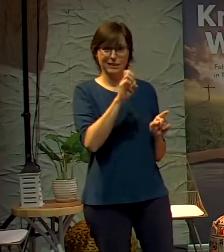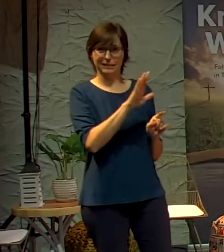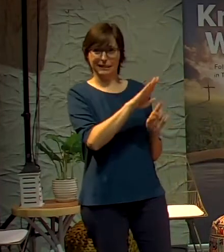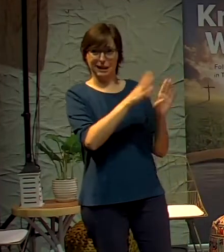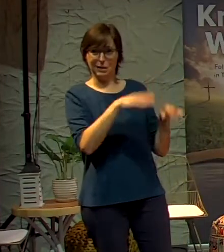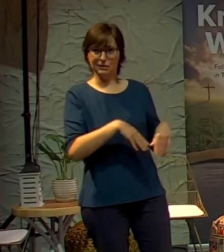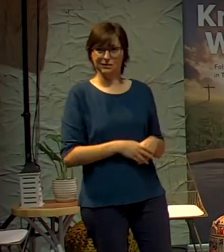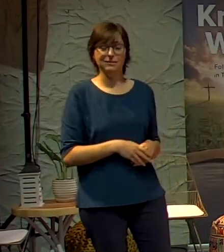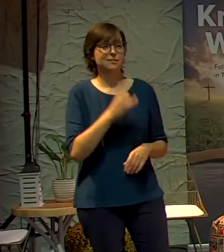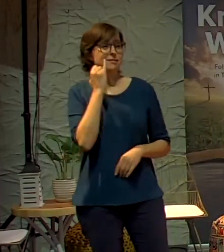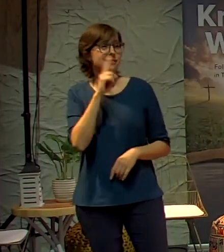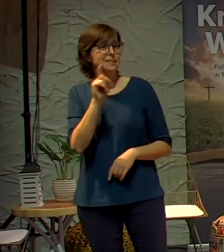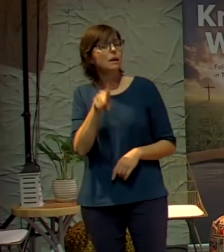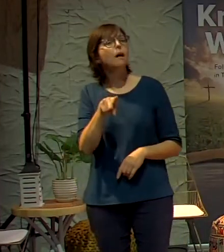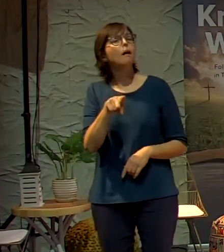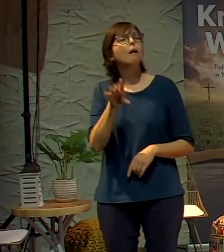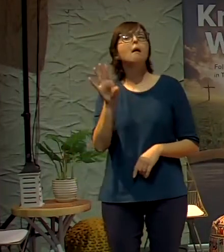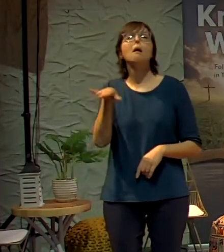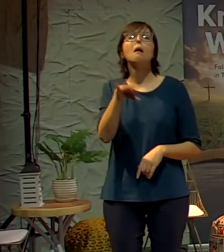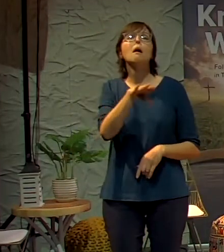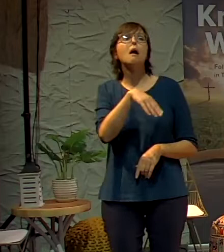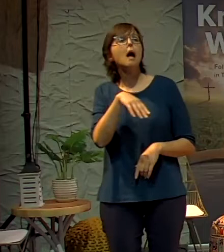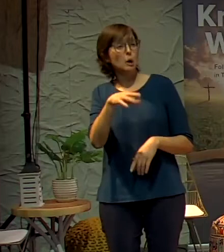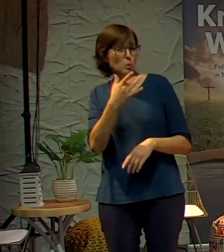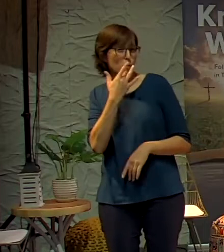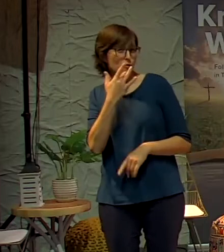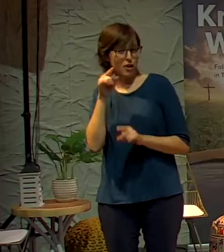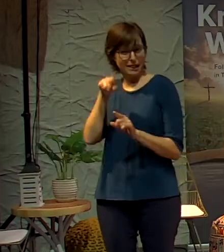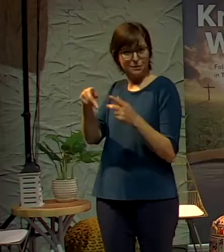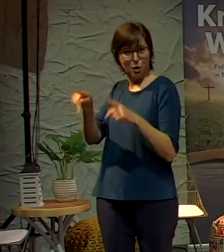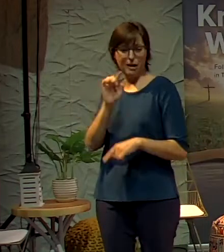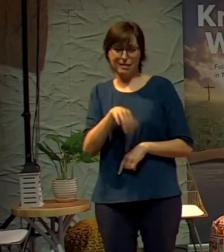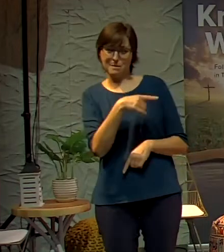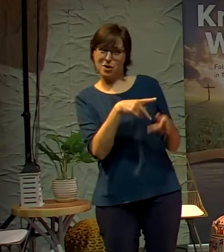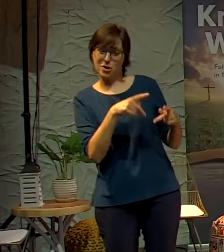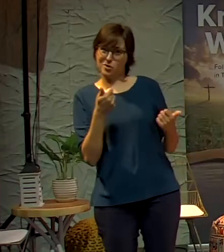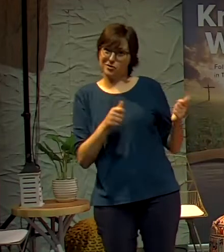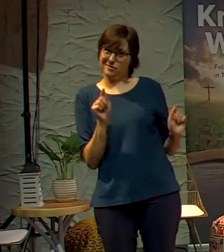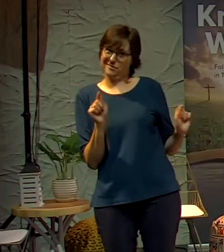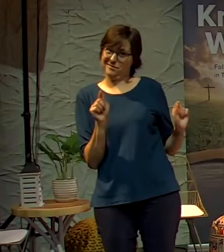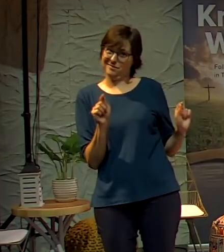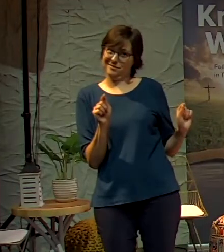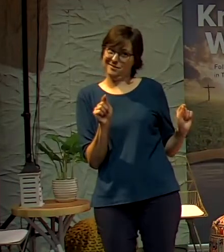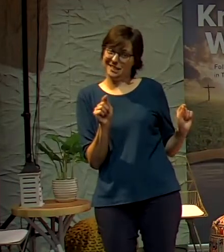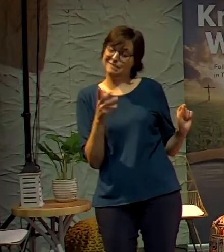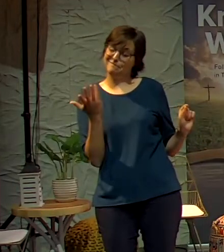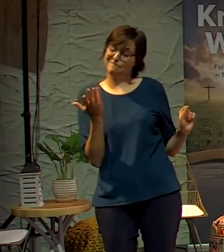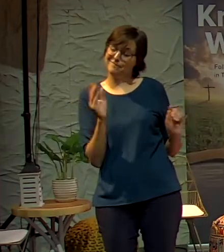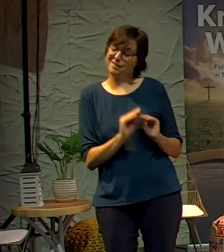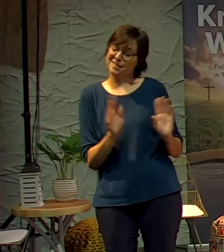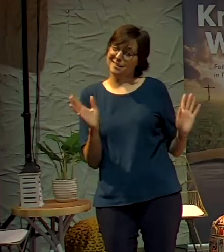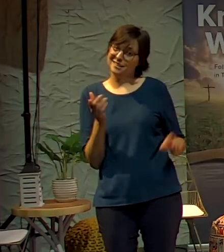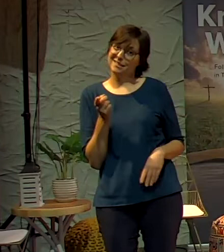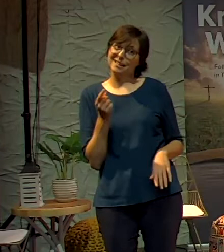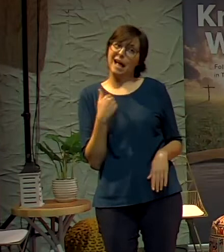Like if you ask somebody and as anybody else goes, hey, would you rather be at this party or that party? It would be self-evident. People